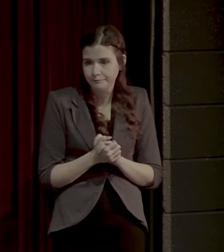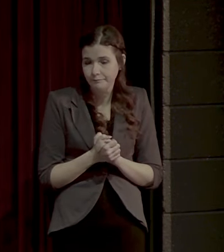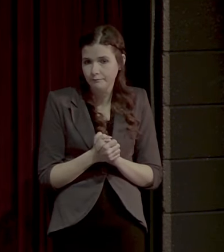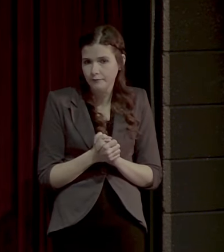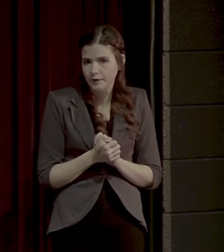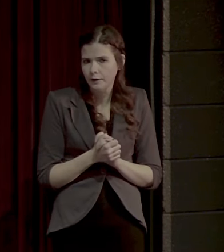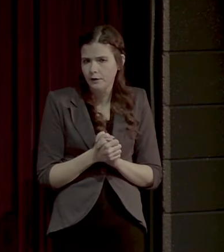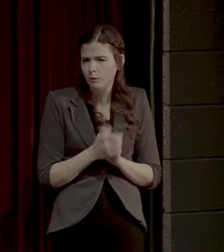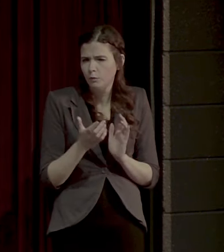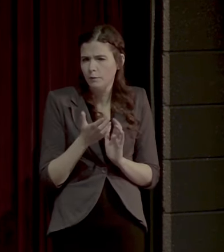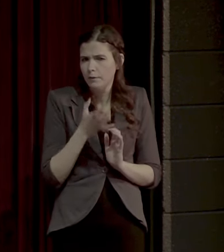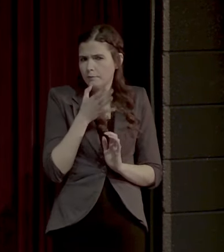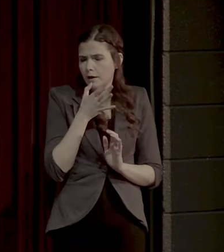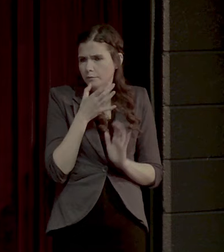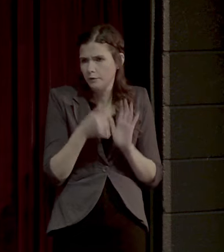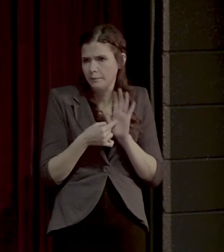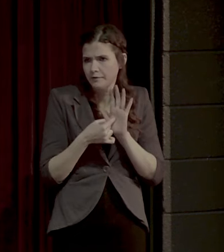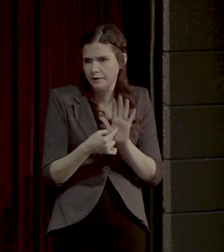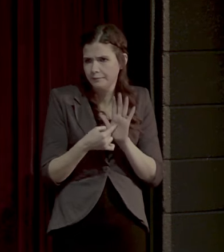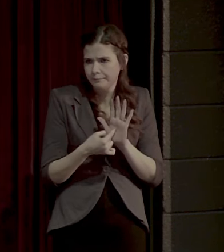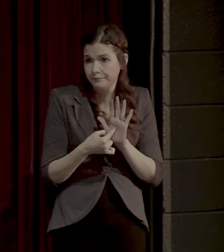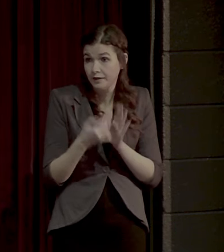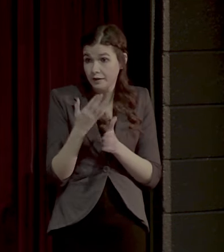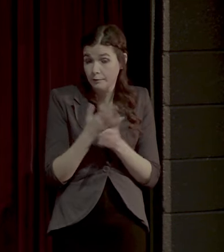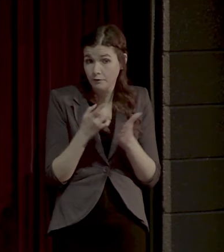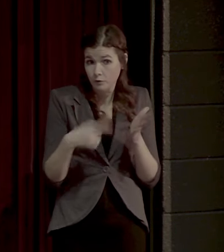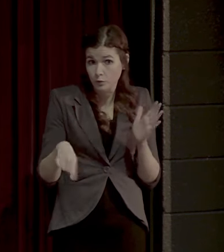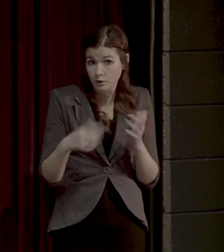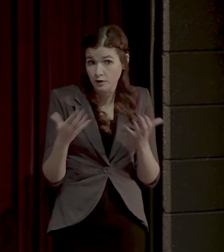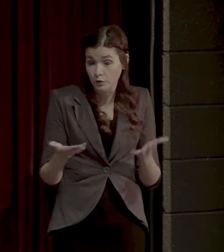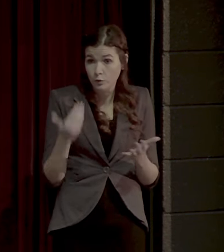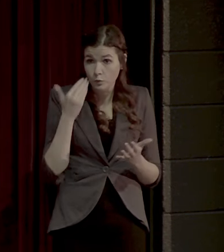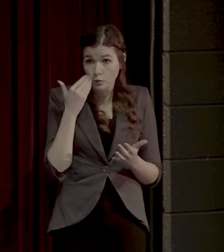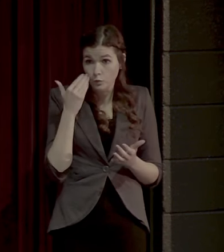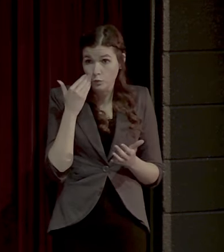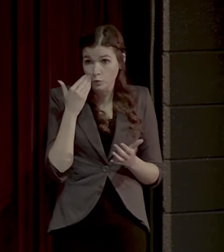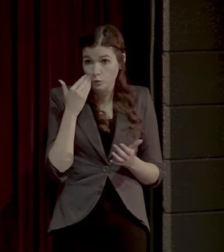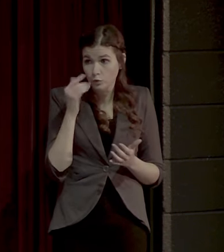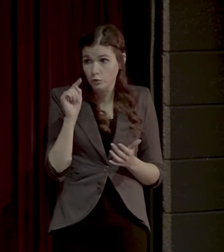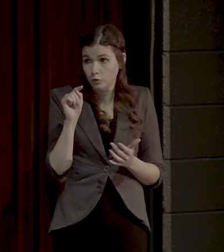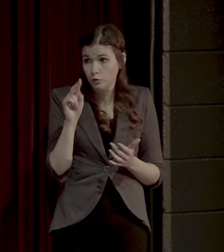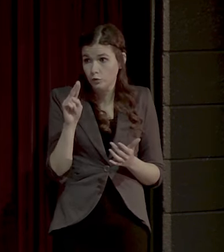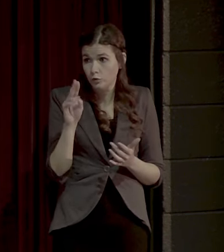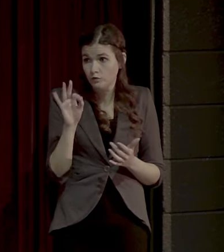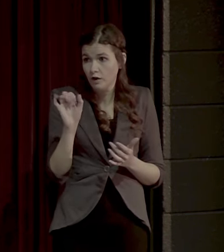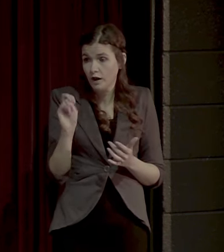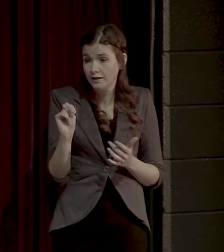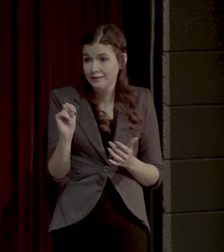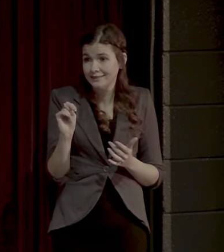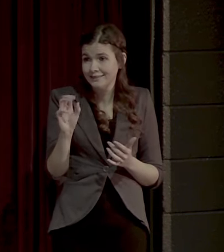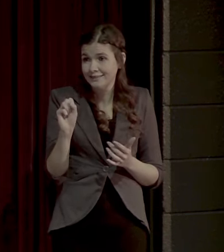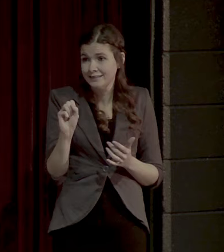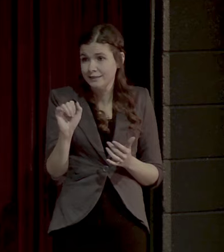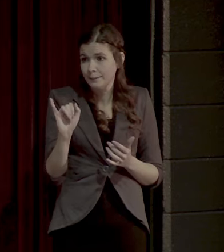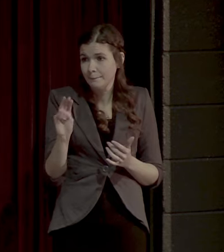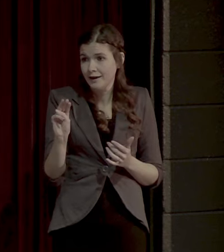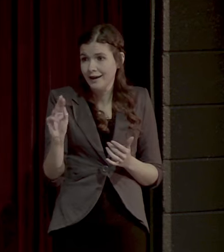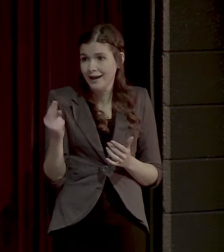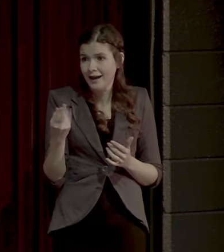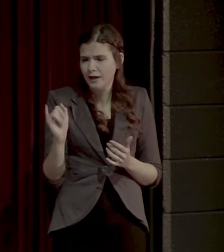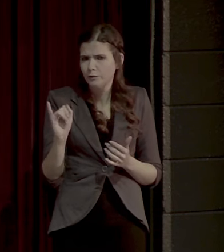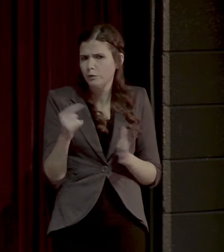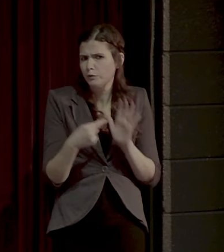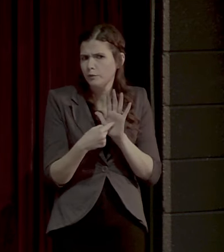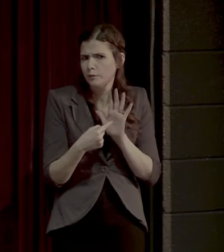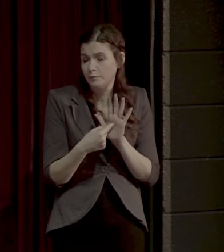And what did my mom represent? Some of you here knew Tufan Simhai and what she represented very well, but I'm